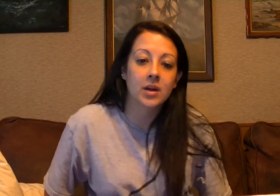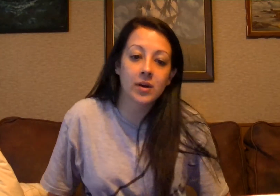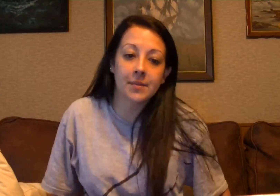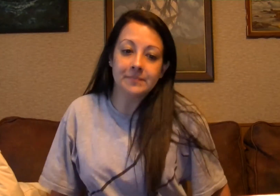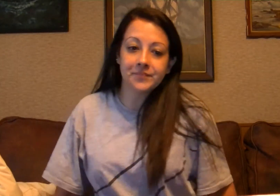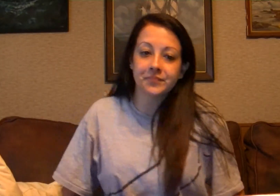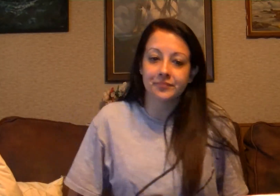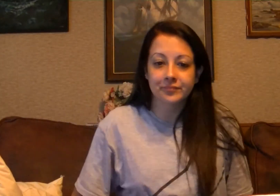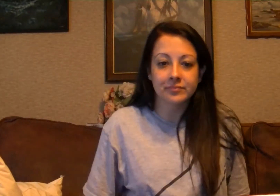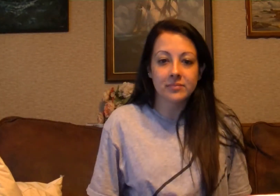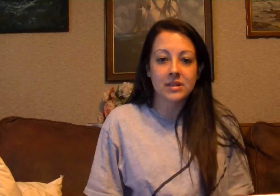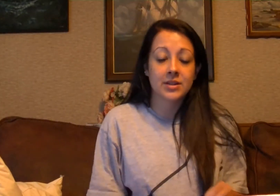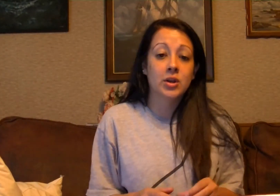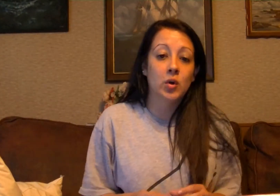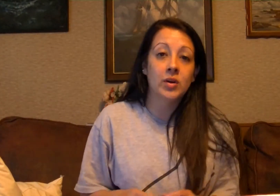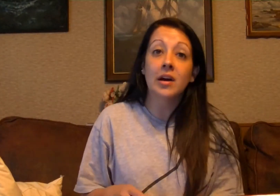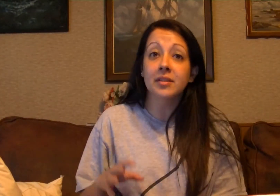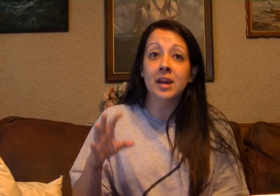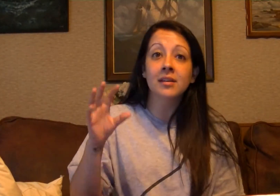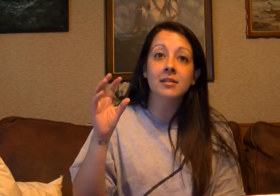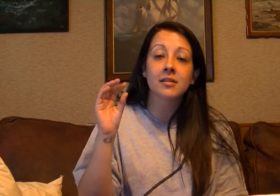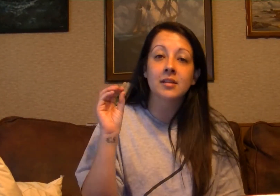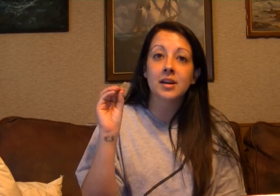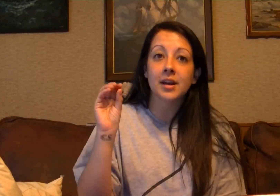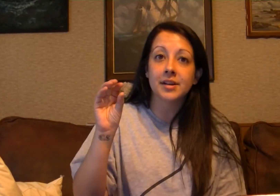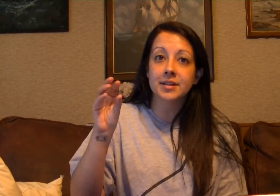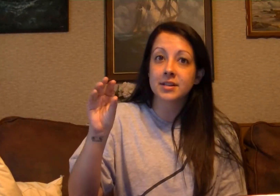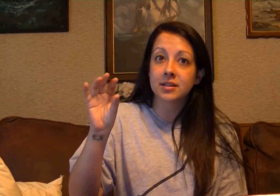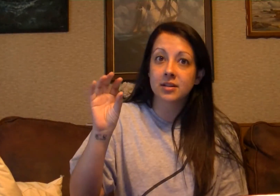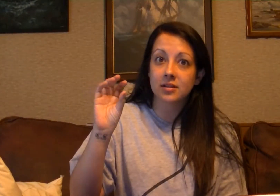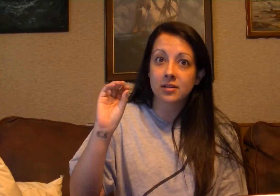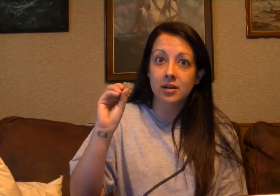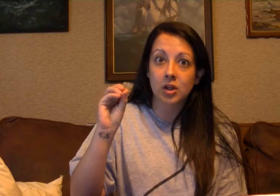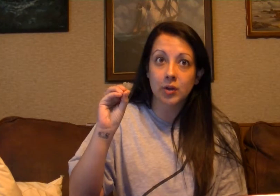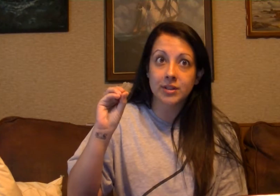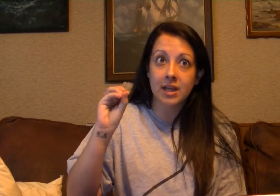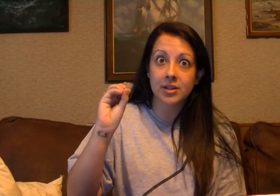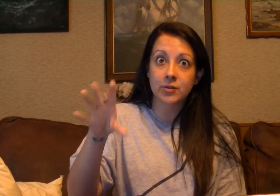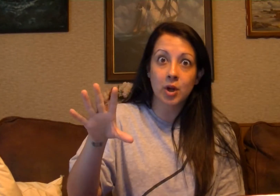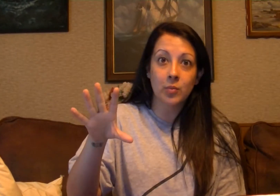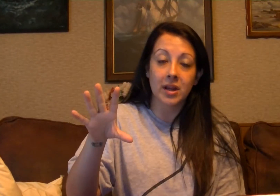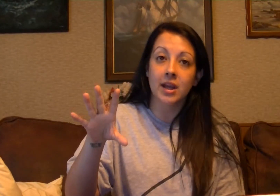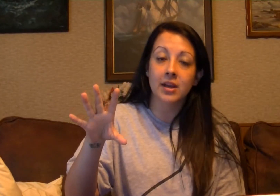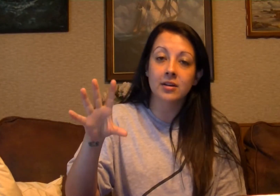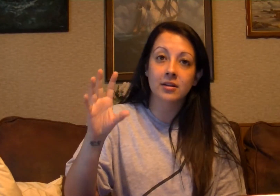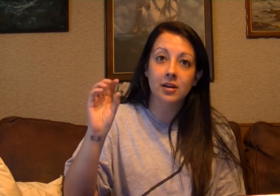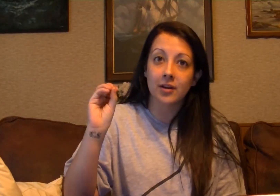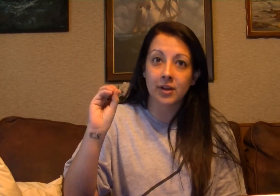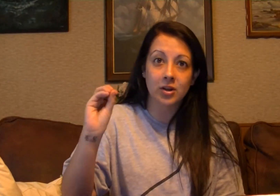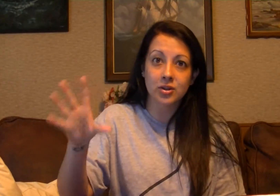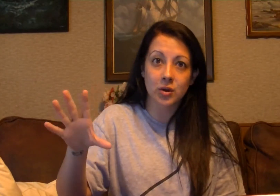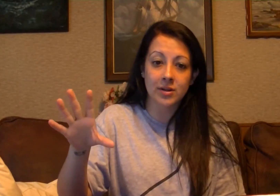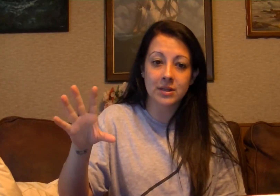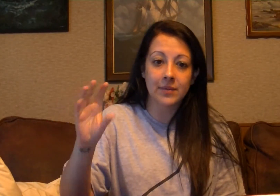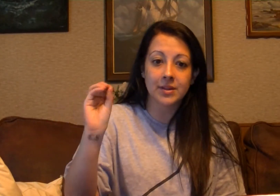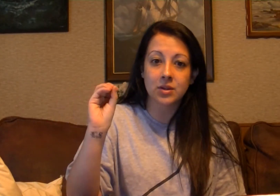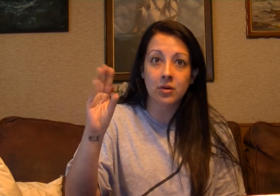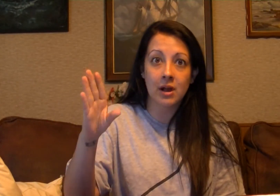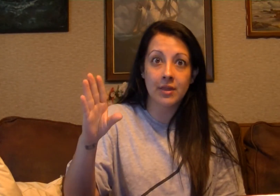Okay. So nothing is a closed hand to an open hand, kind of like you're just throwing something. So